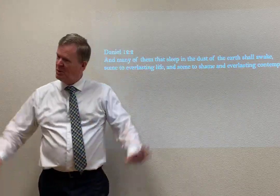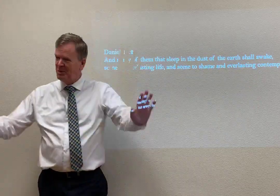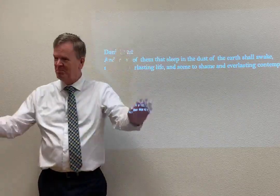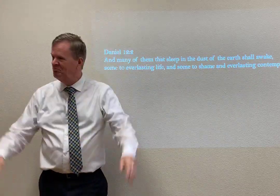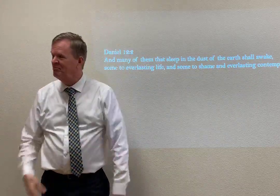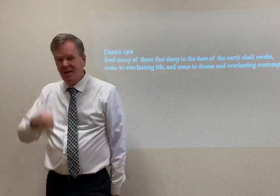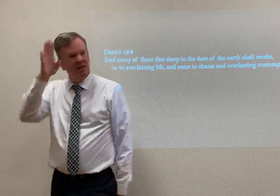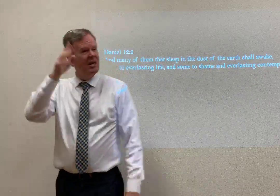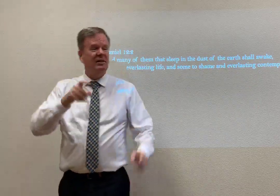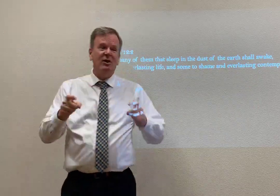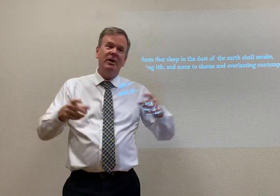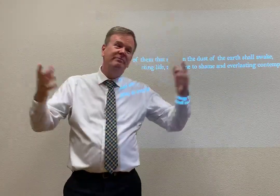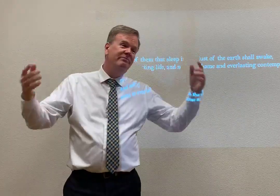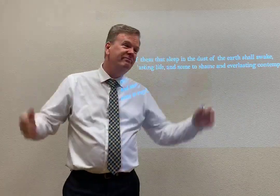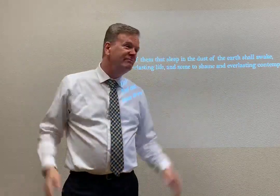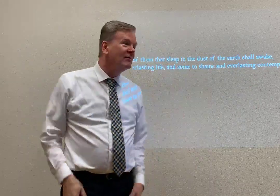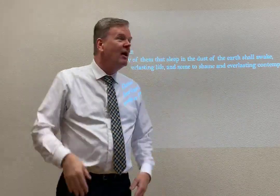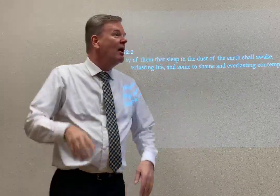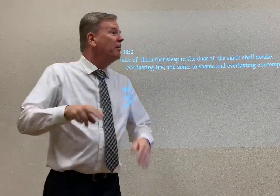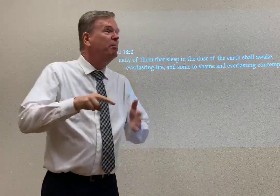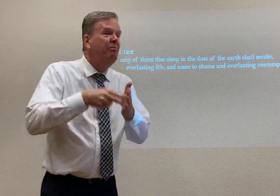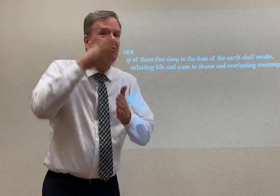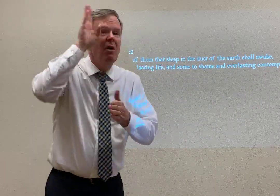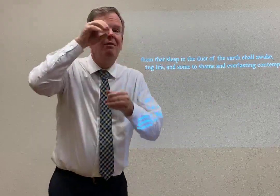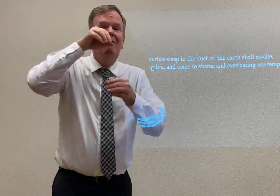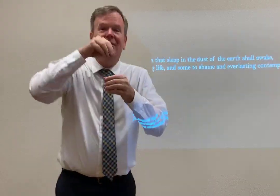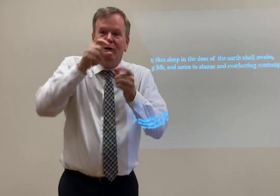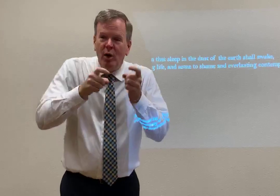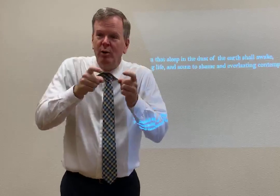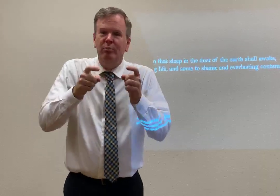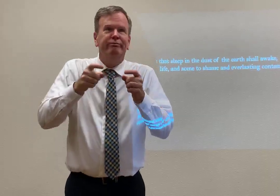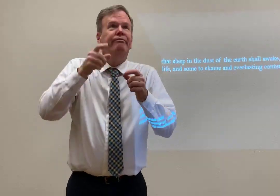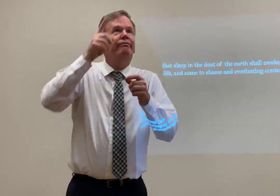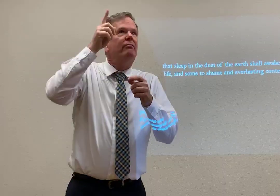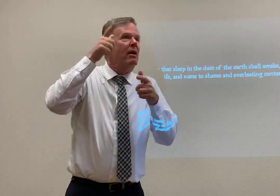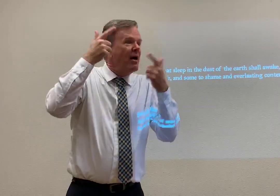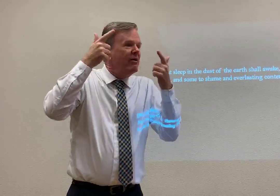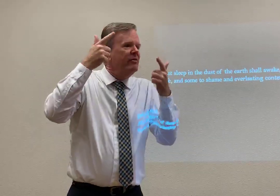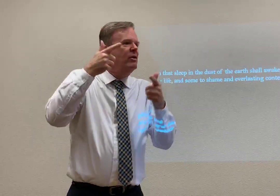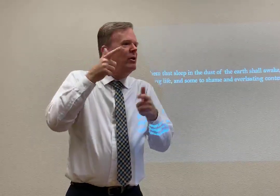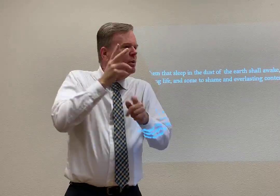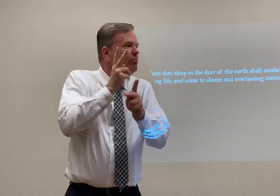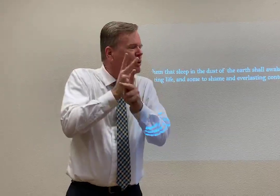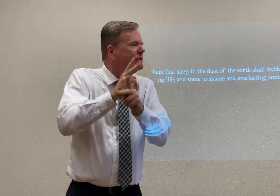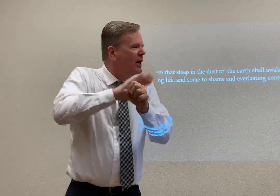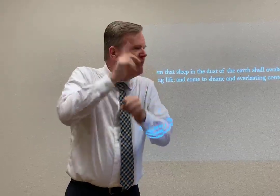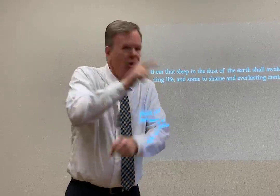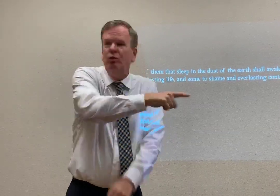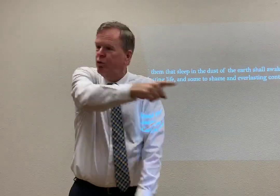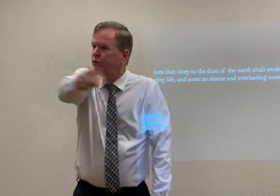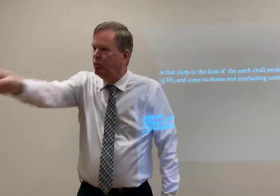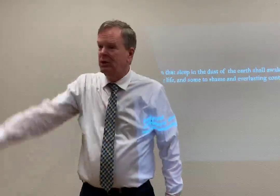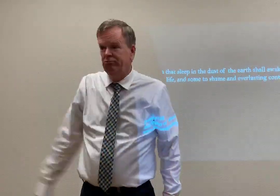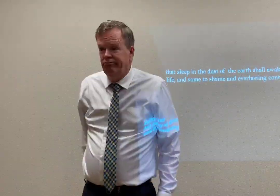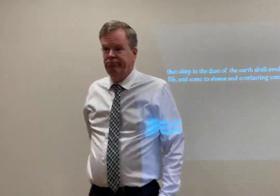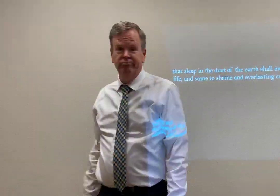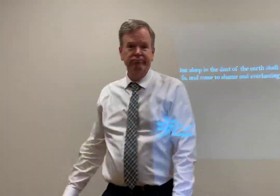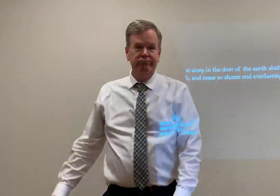problem. Just, he knew that God was in control. Because God truly is in control. God will take care of you. God will protect